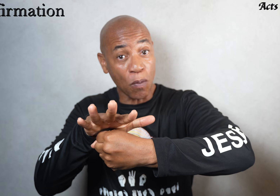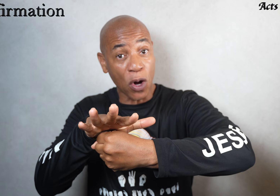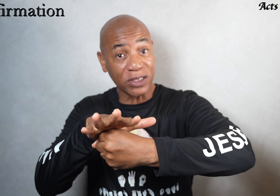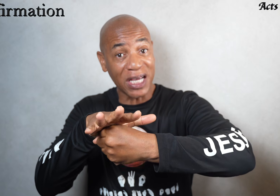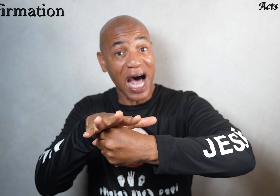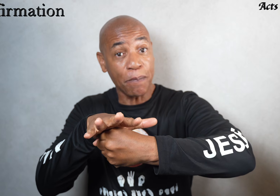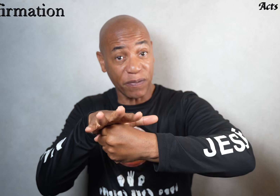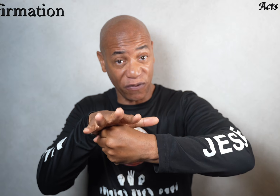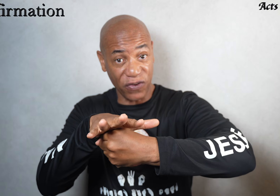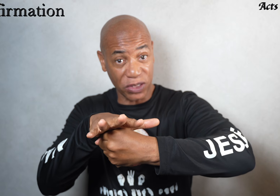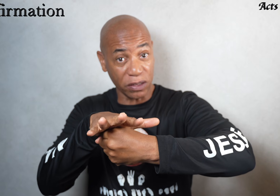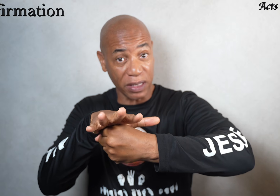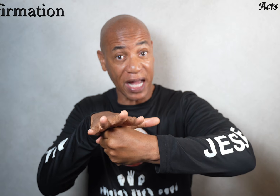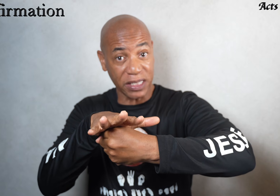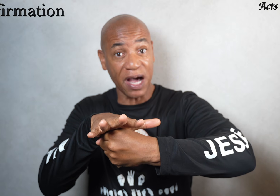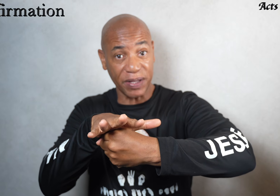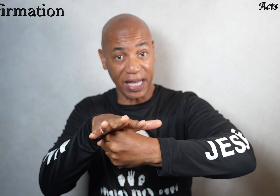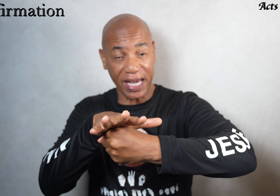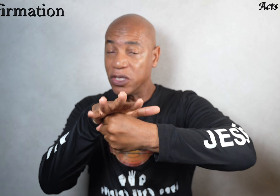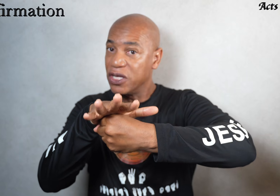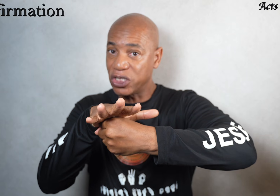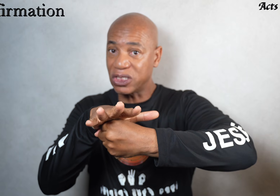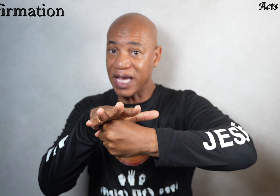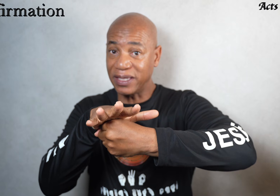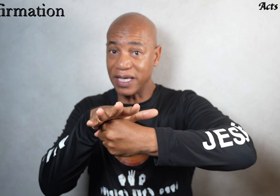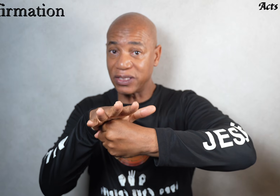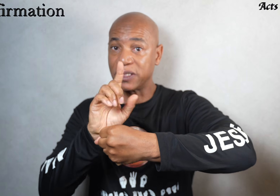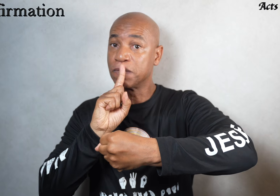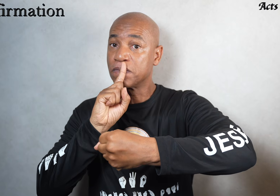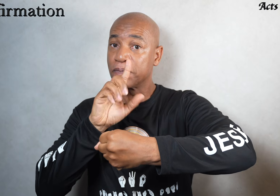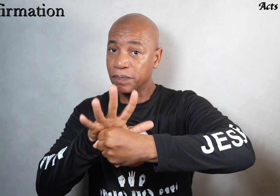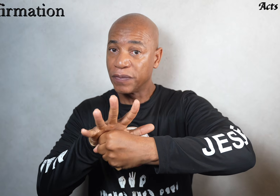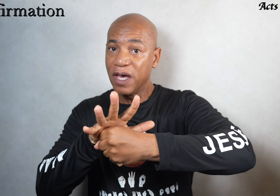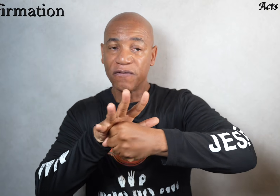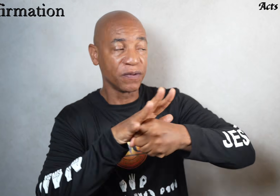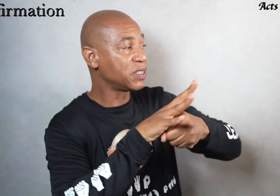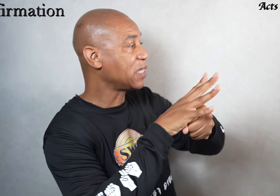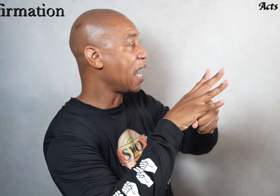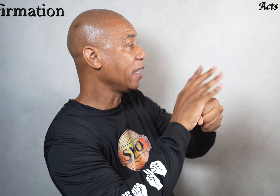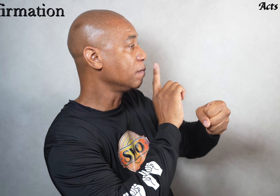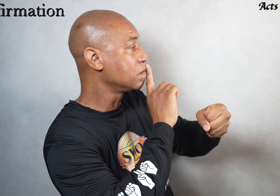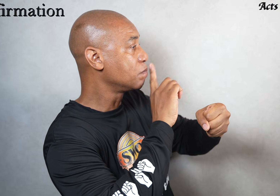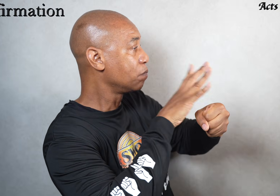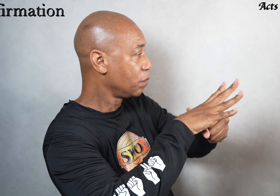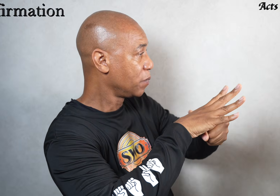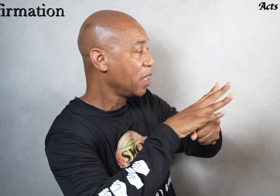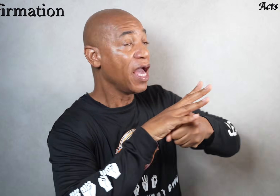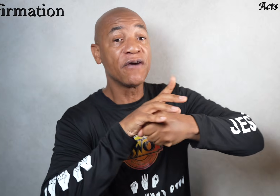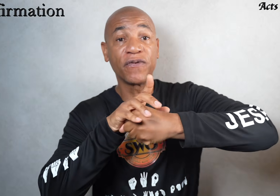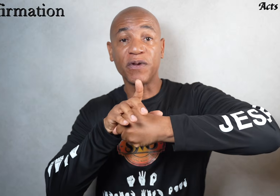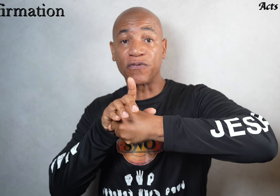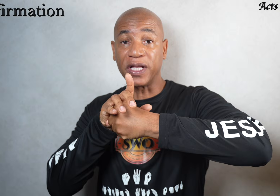on top of the fist of the non-dominant hand, just like this. From the side, and from the front